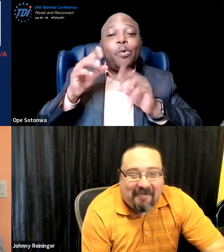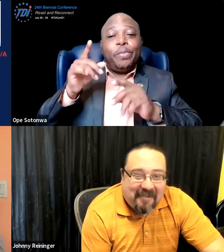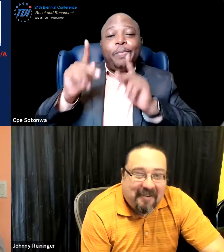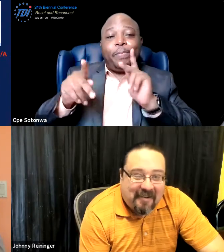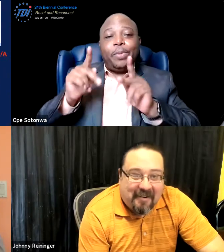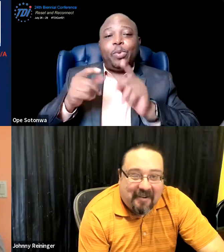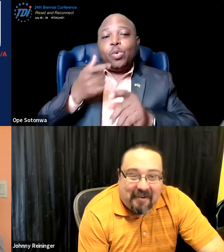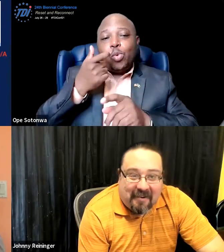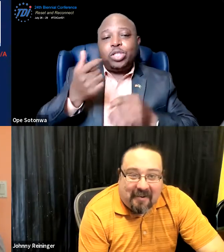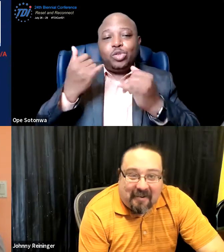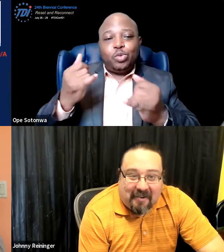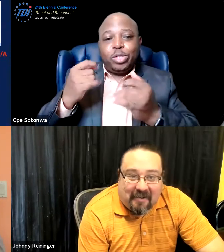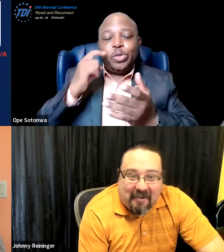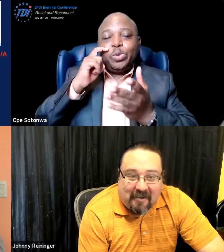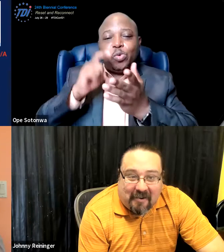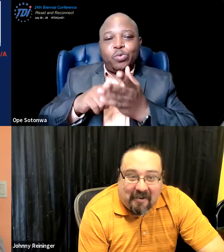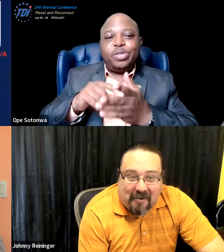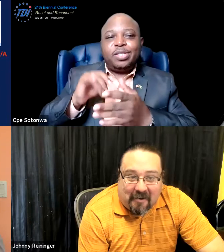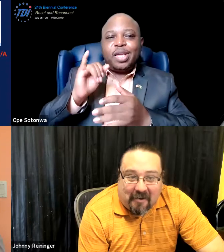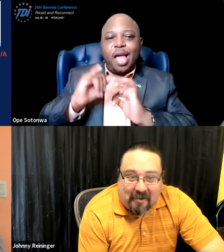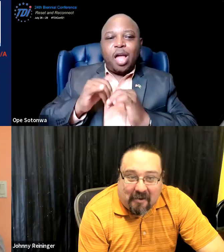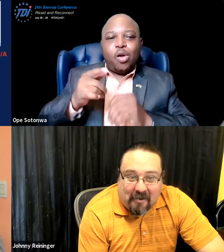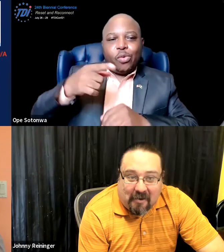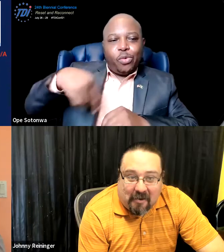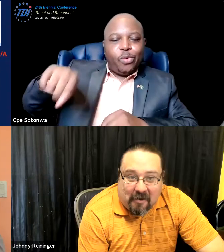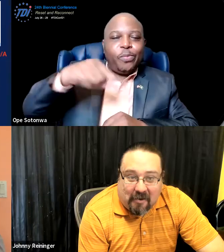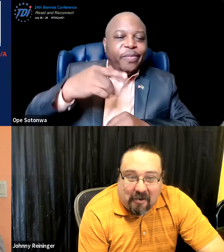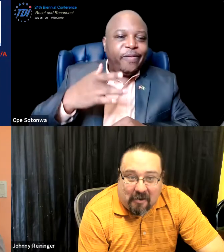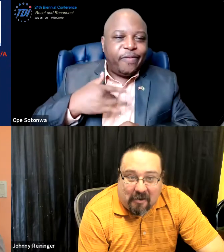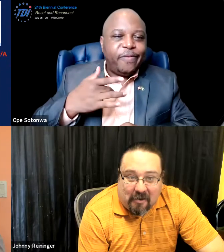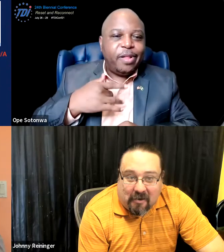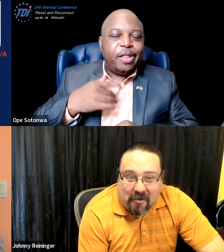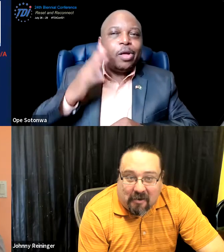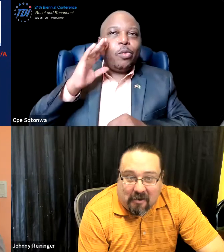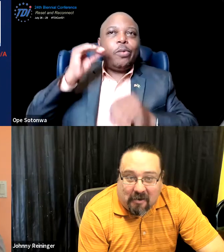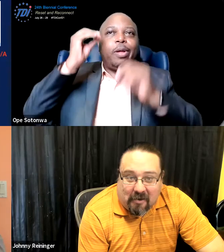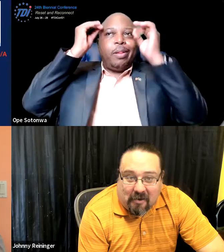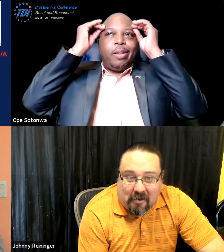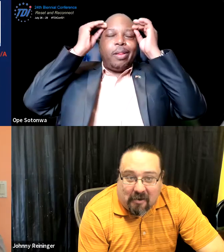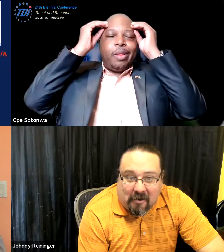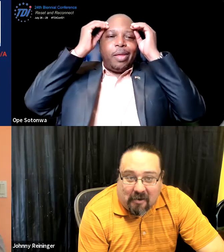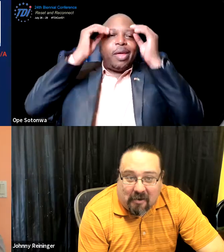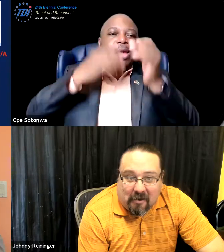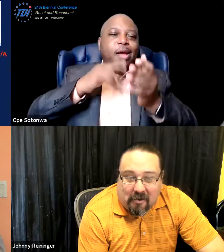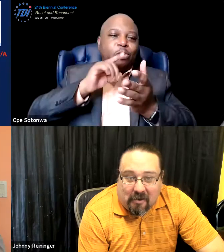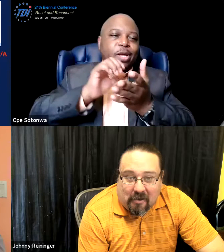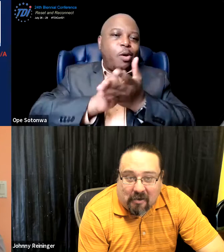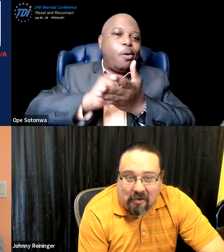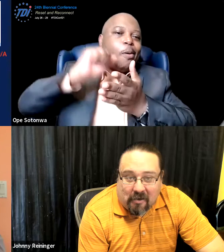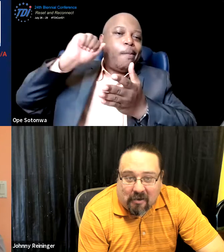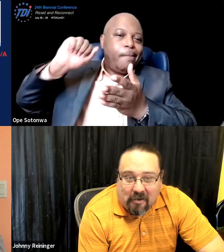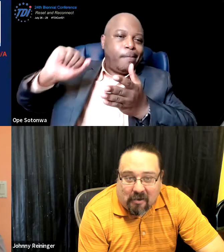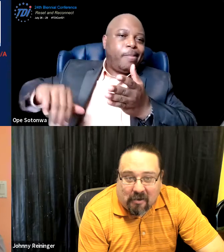ways that we sign things. I'll be here. I'm just hoping people who are watching this right now can really, you